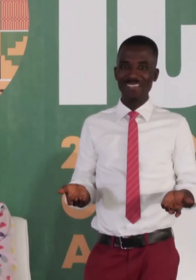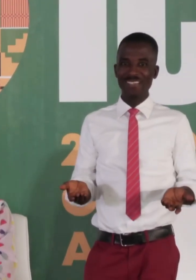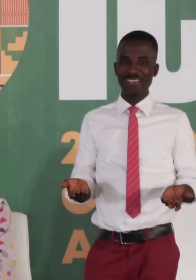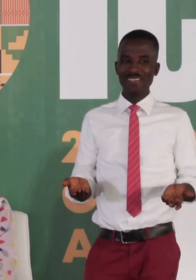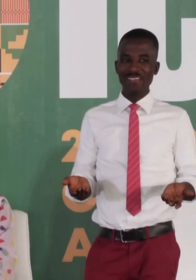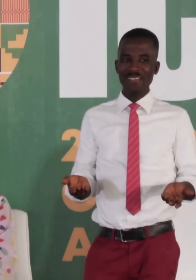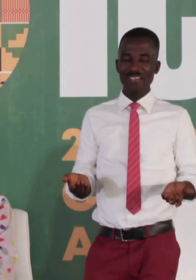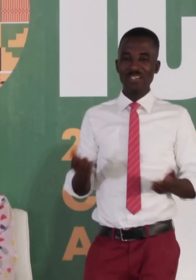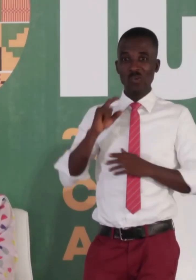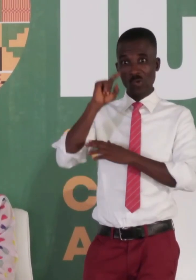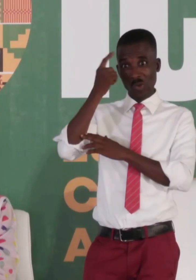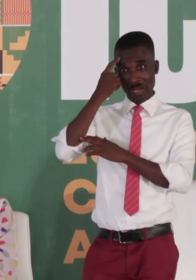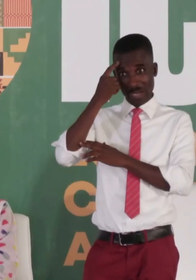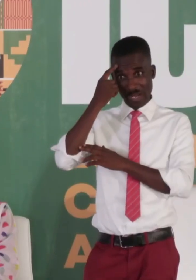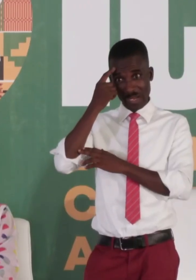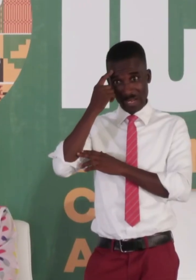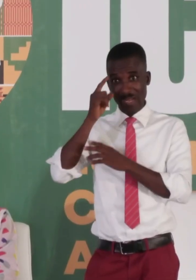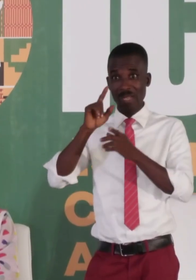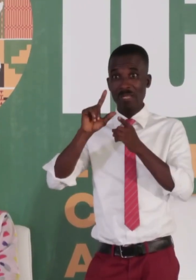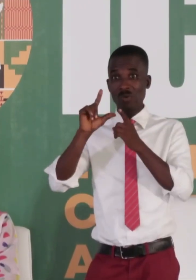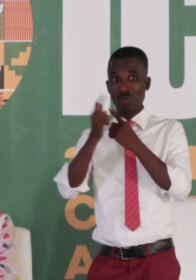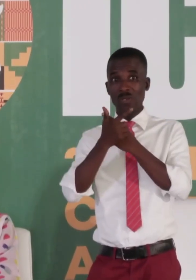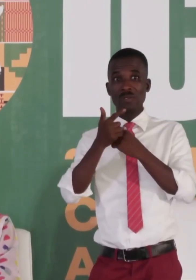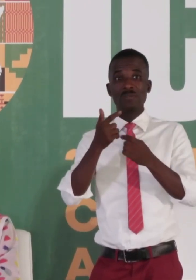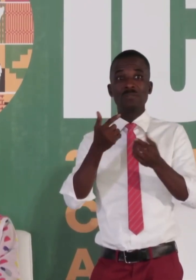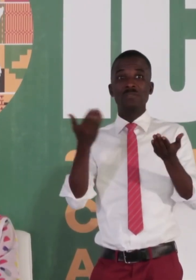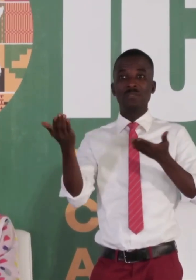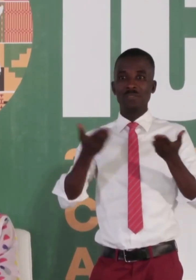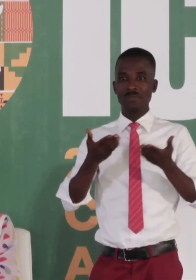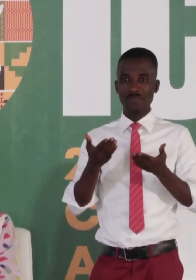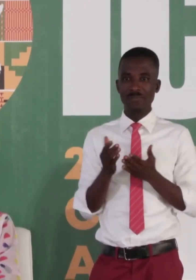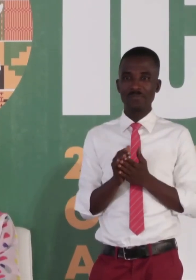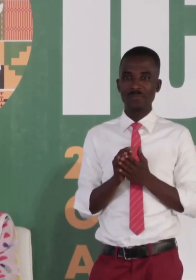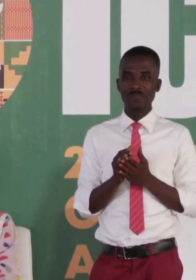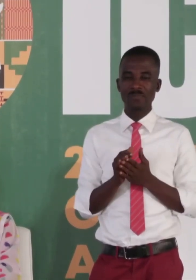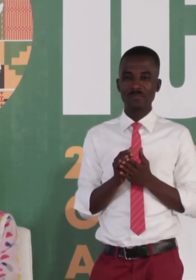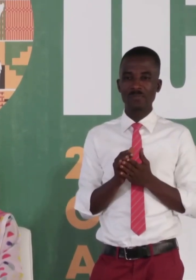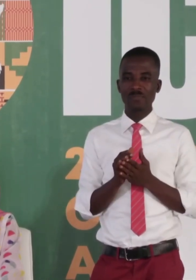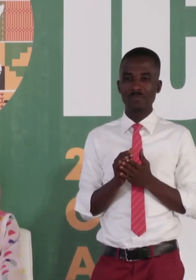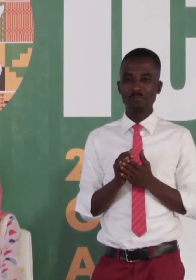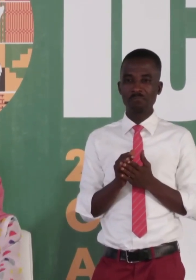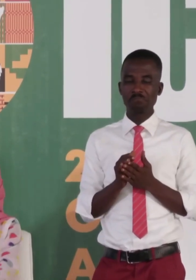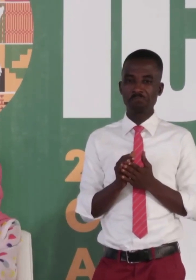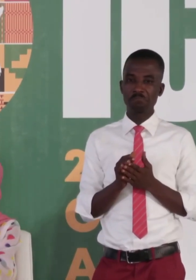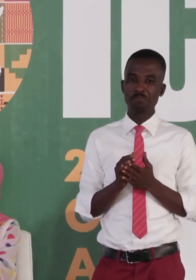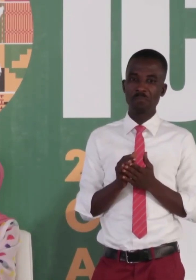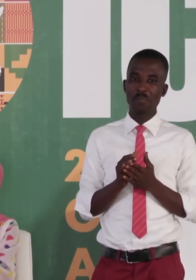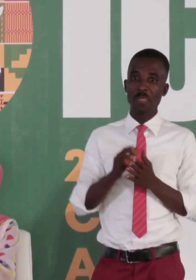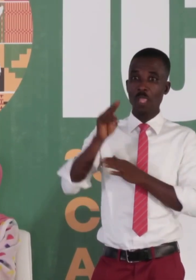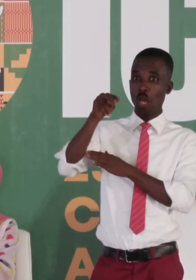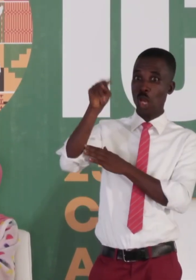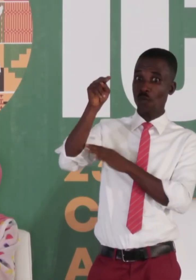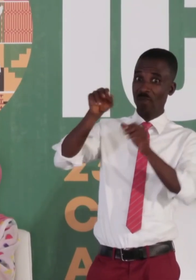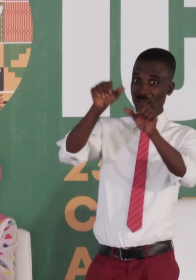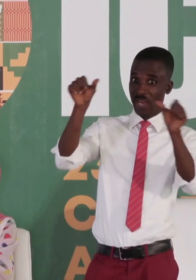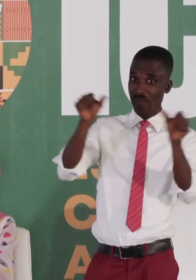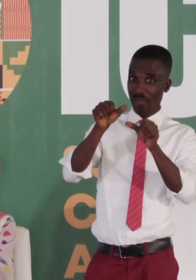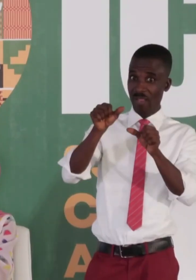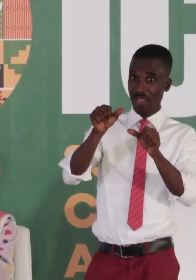of conflict of HIV delivery, a case of Bawku Municipality,